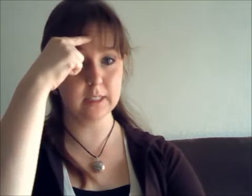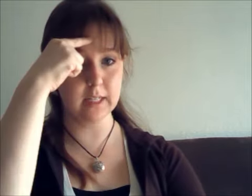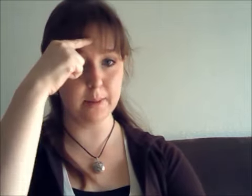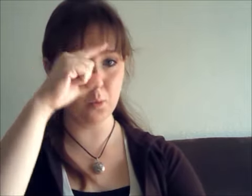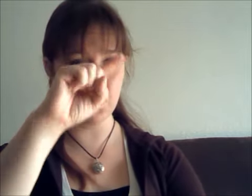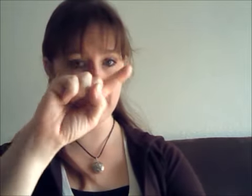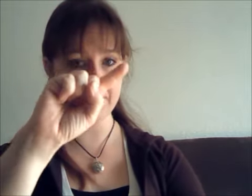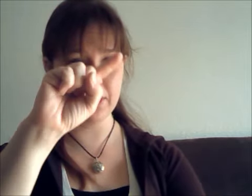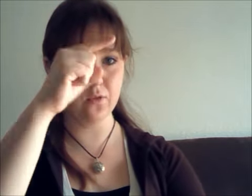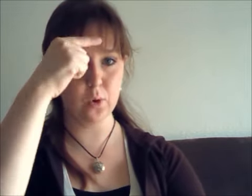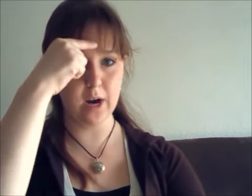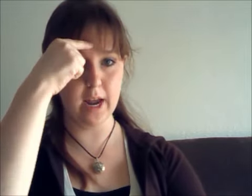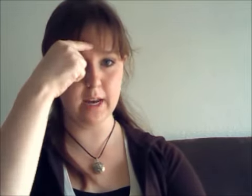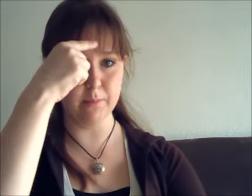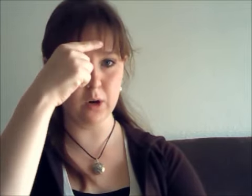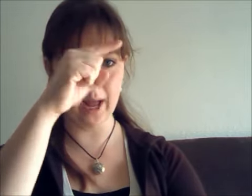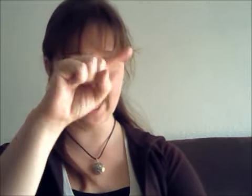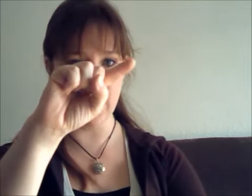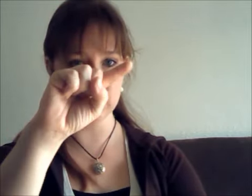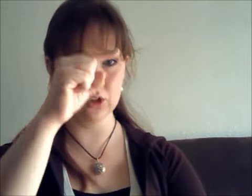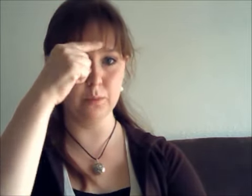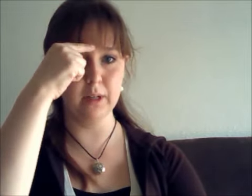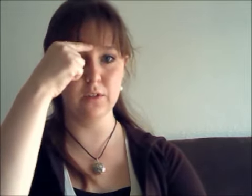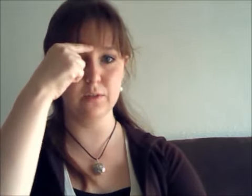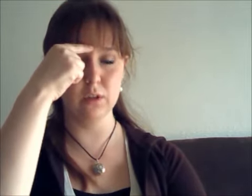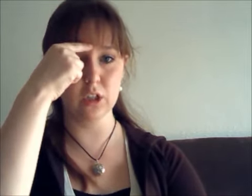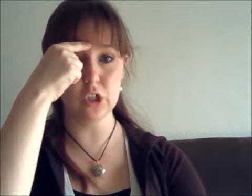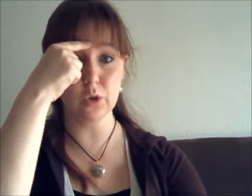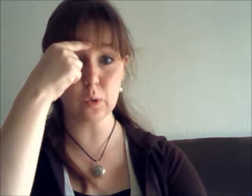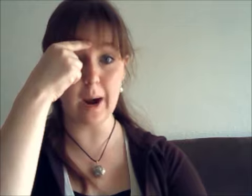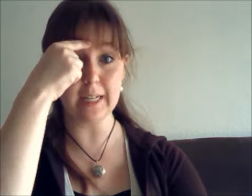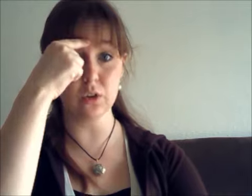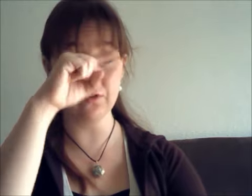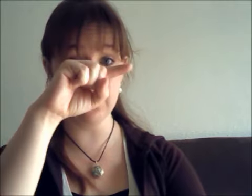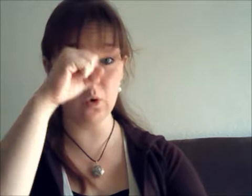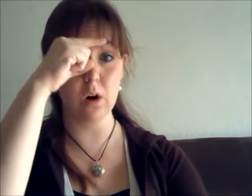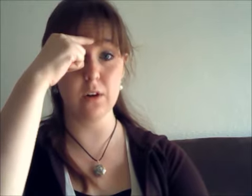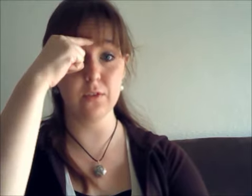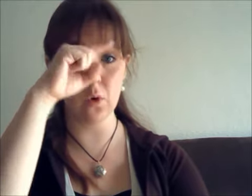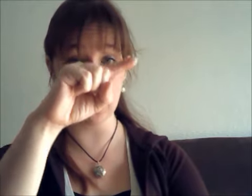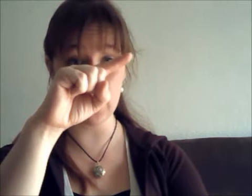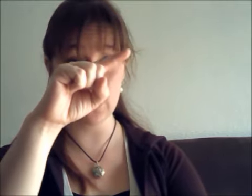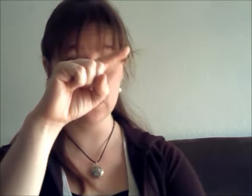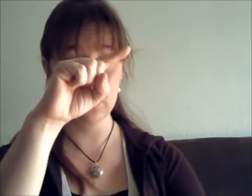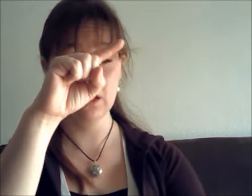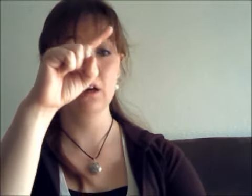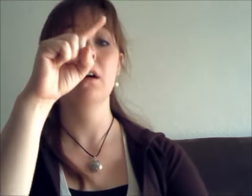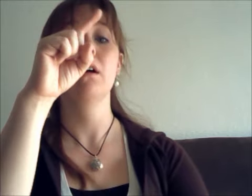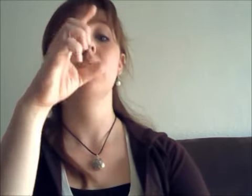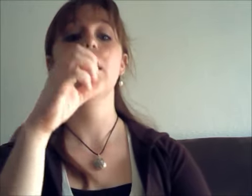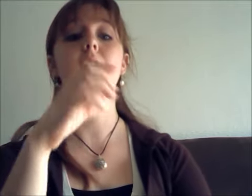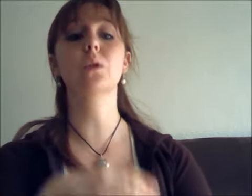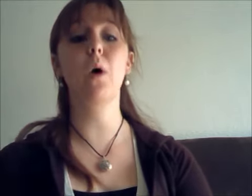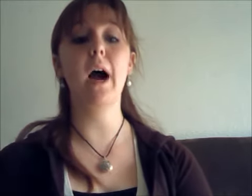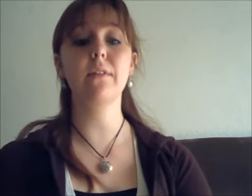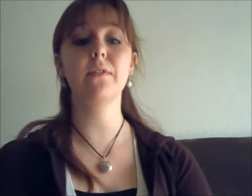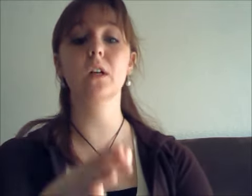to come away from the forehead and go out. So it means you're going to do it twice. So for his wife, you're going to